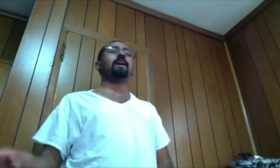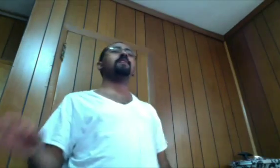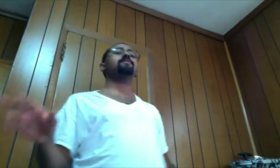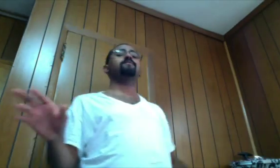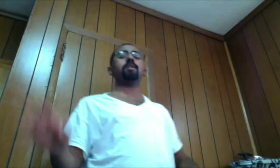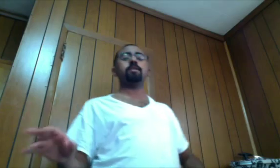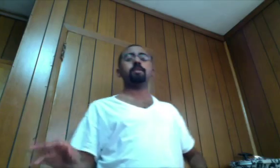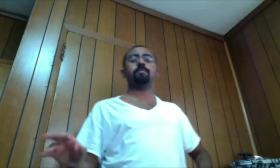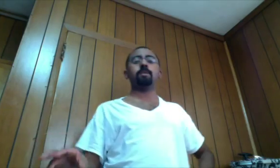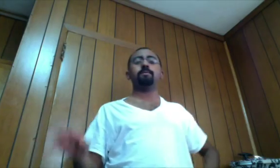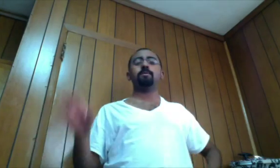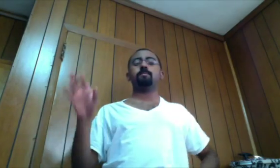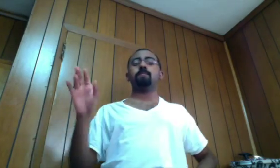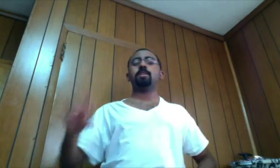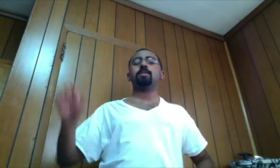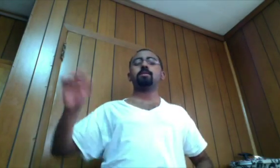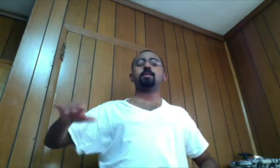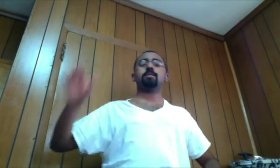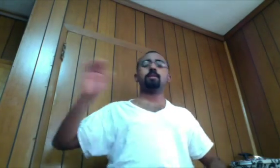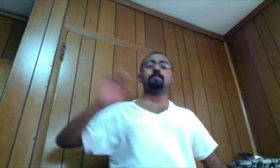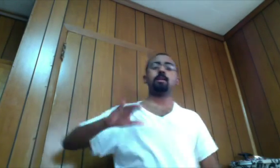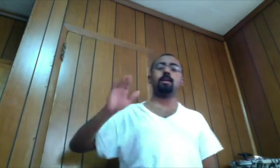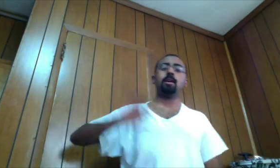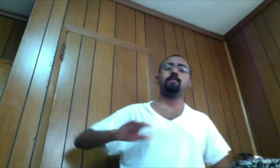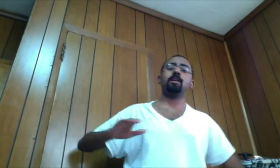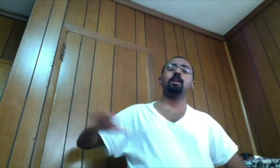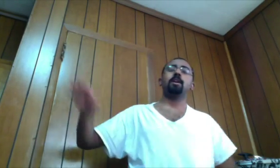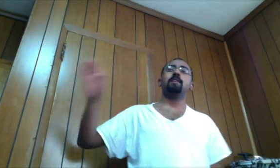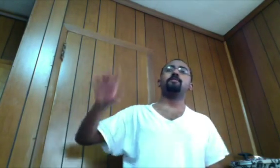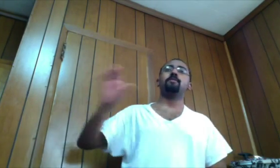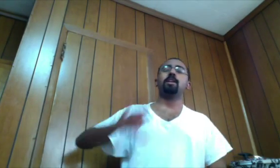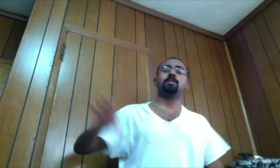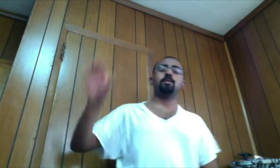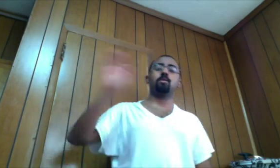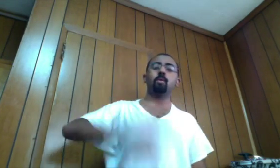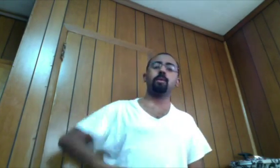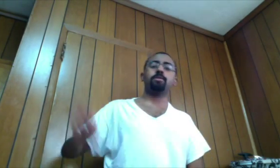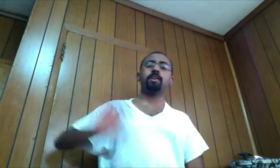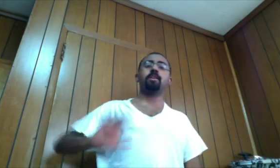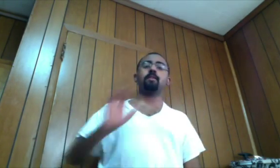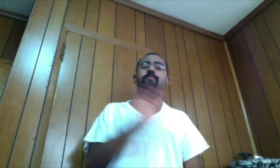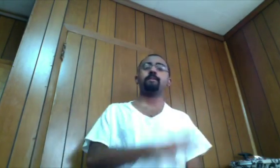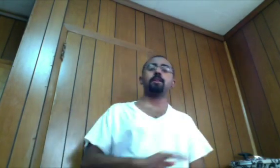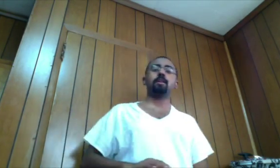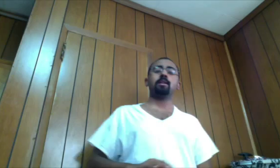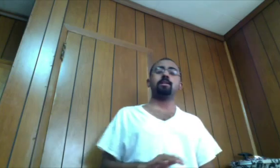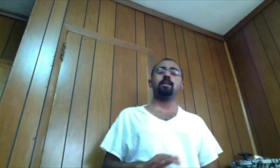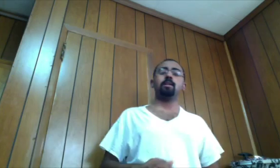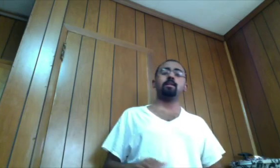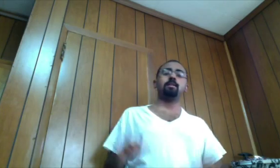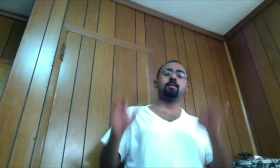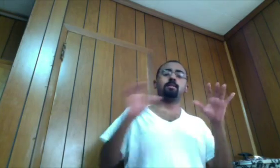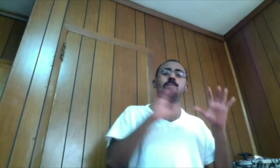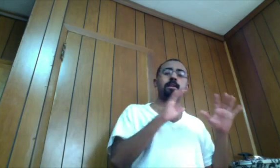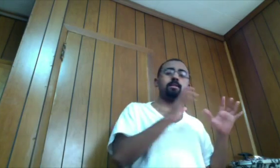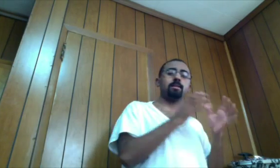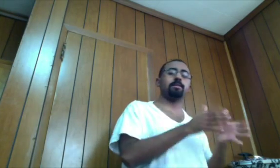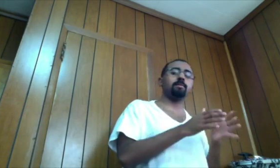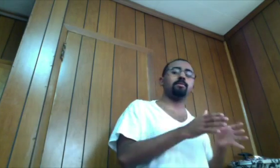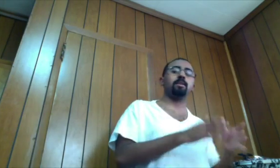I rarely think people mention things in manga and anime if they're not thinking of bringing it in as it's something important.